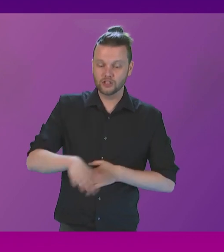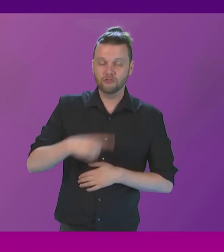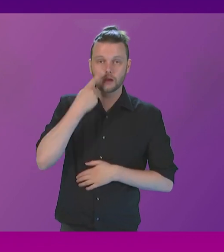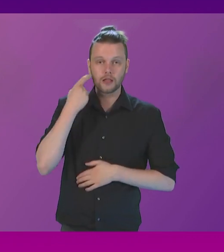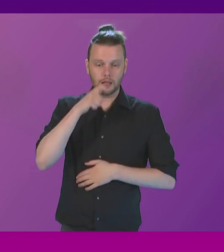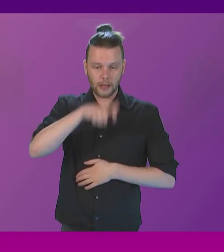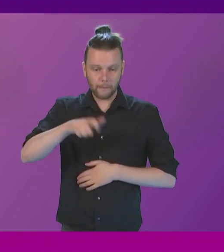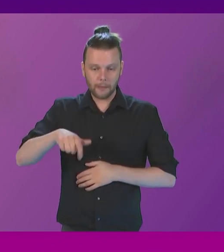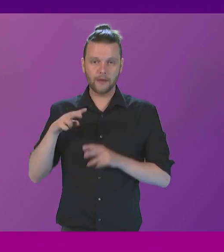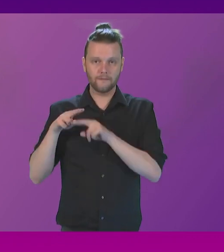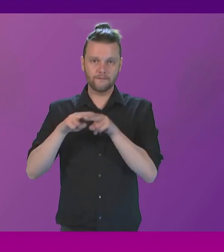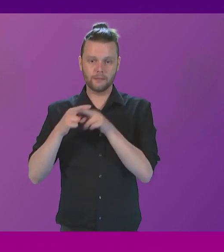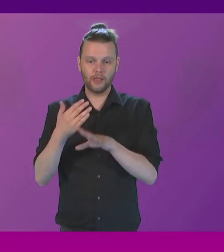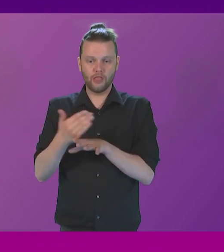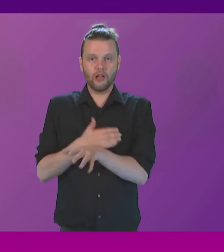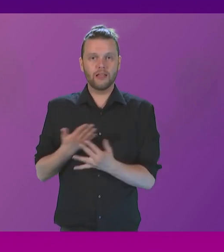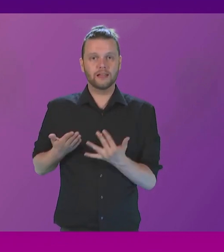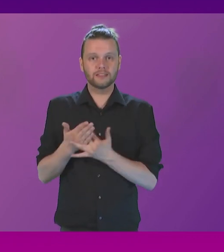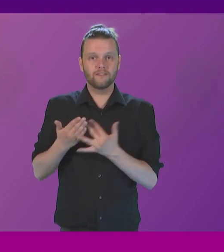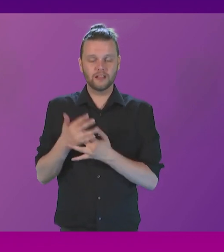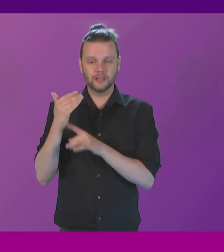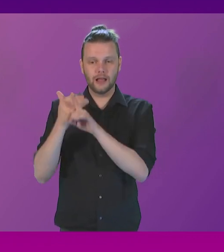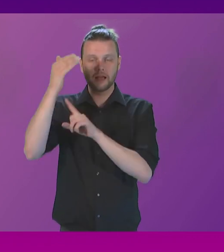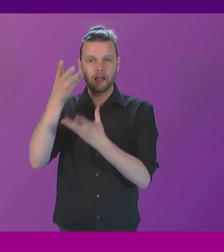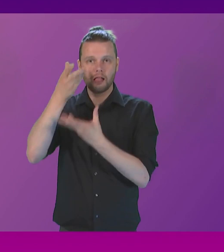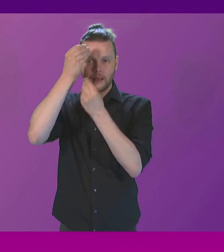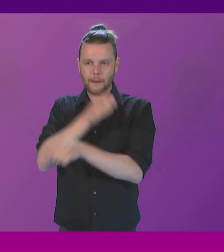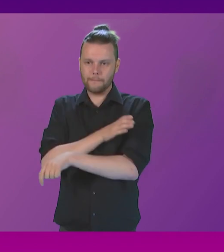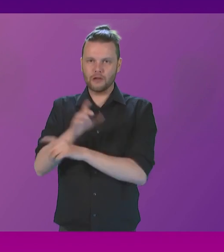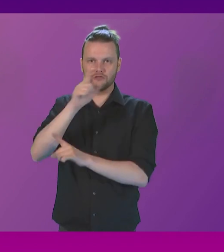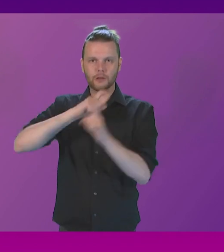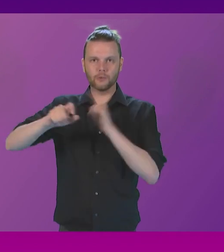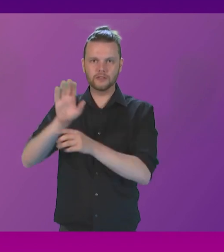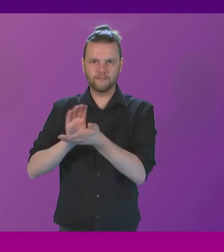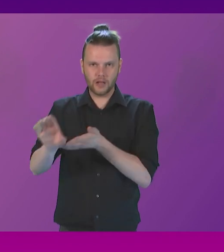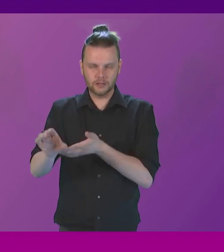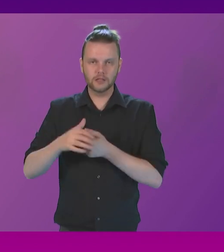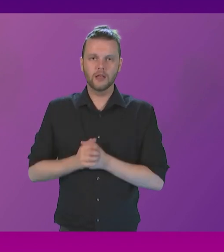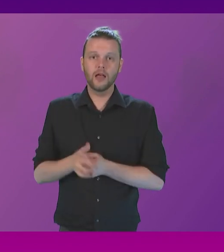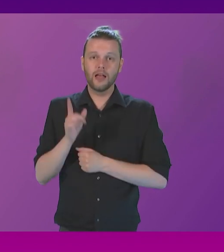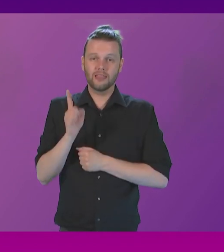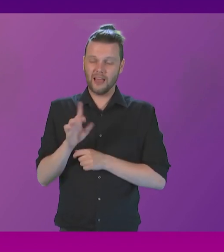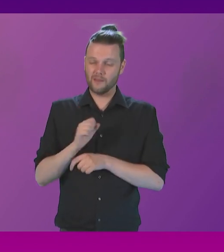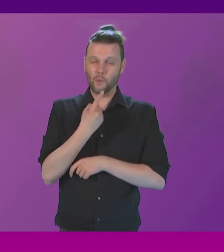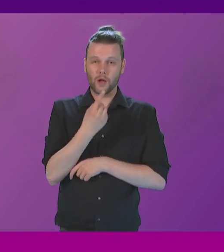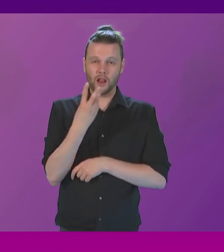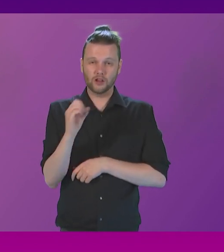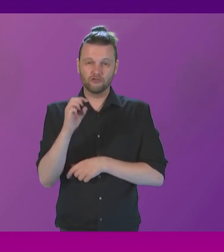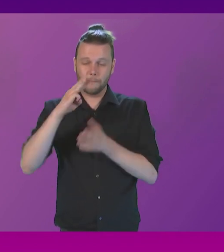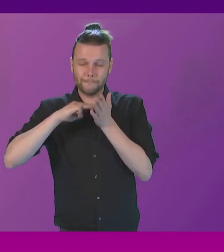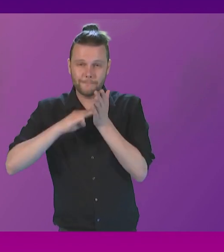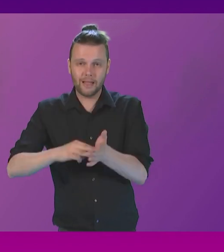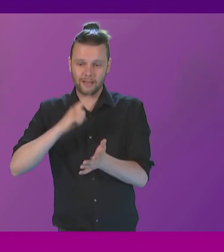Young Peoples and Family Early Intervention and Adult Learning and Empowering Communities Fund has provided just over £100 million